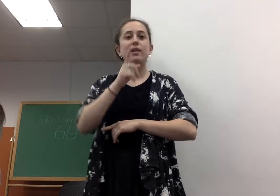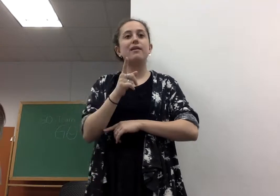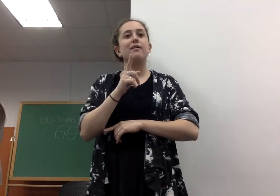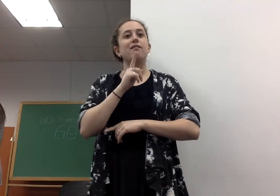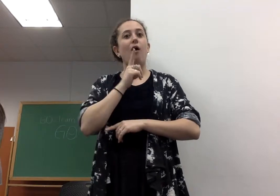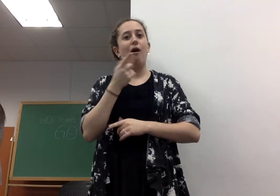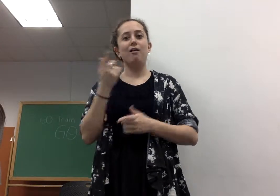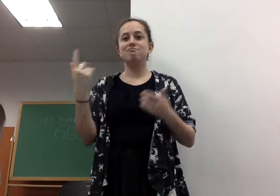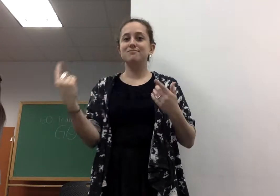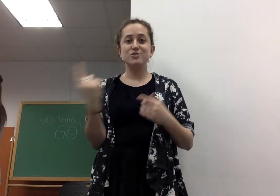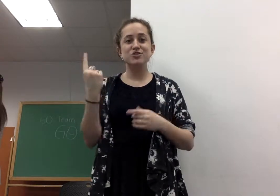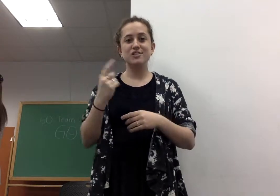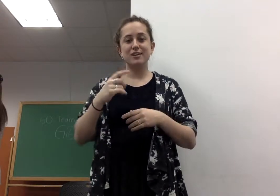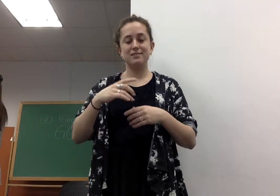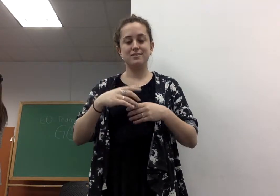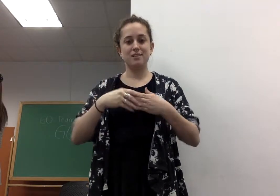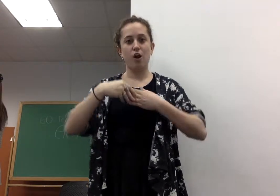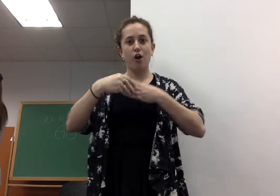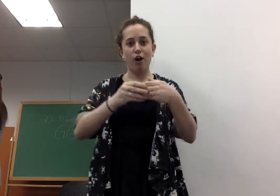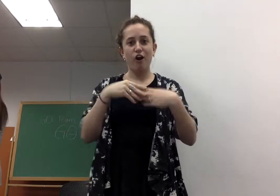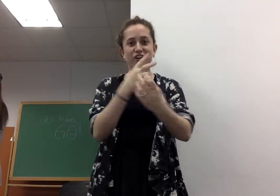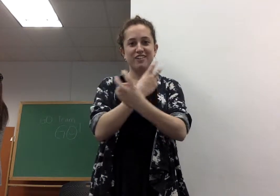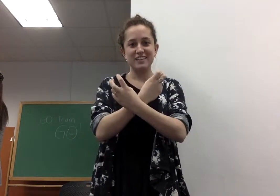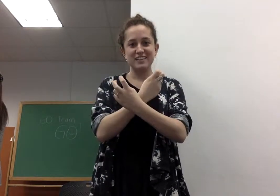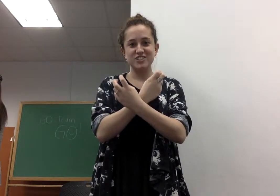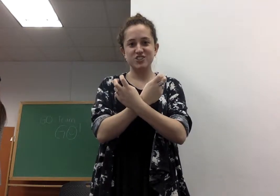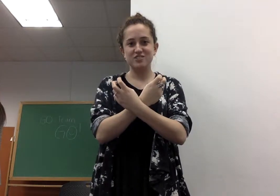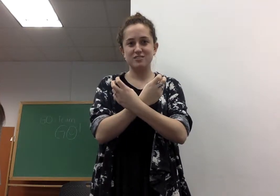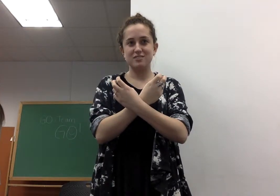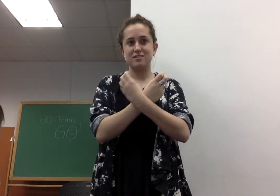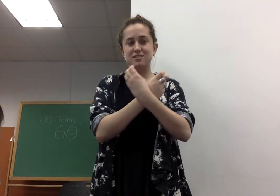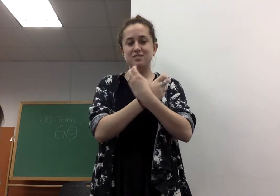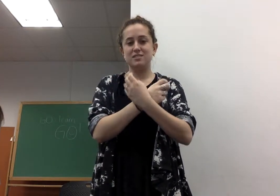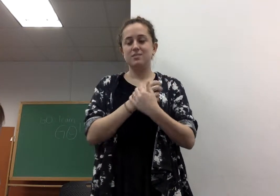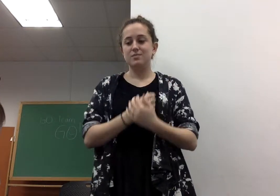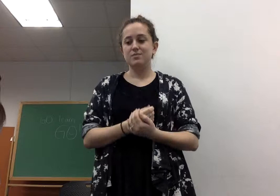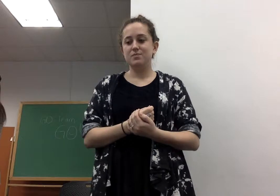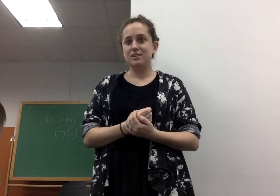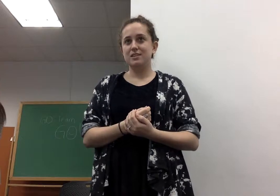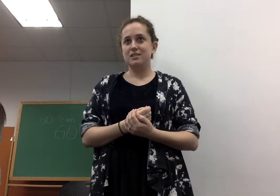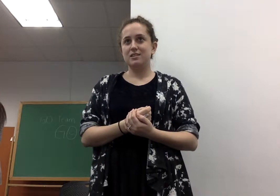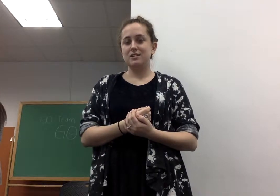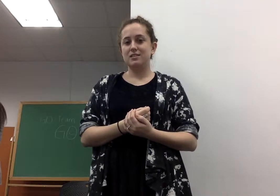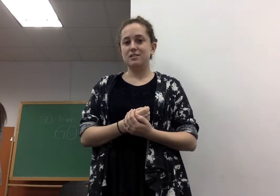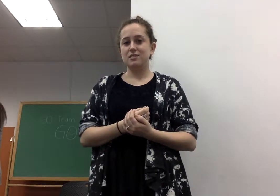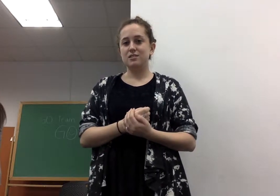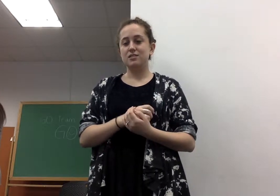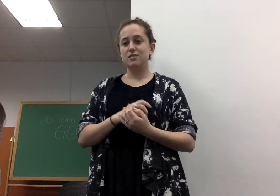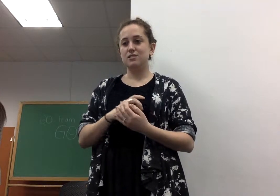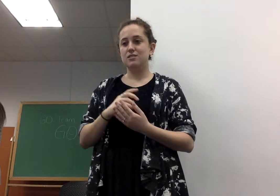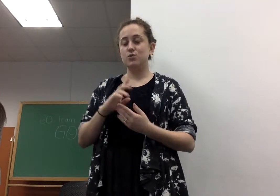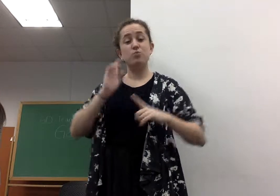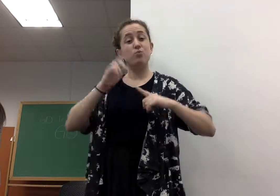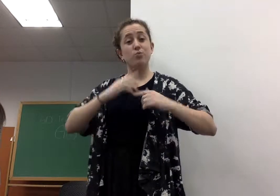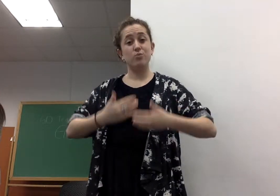bones of a young child's body are mainly made up of cartilage. Matter of fact, the way the bones harden or solidify themselves is by adding what to them? You guys